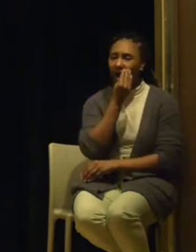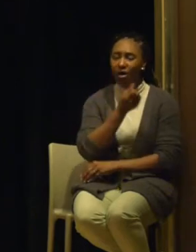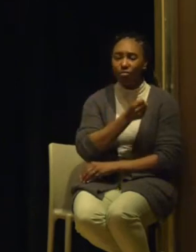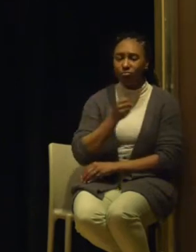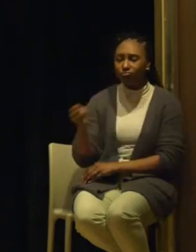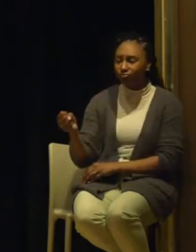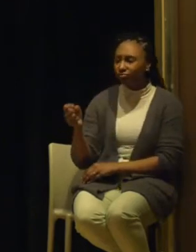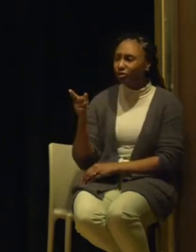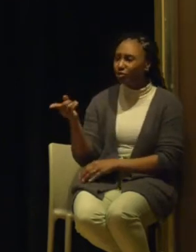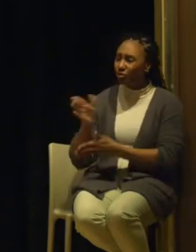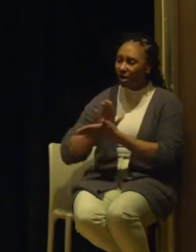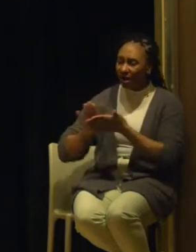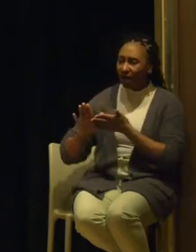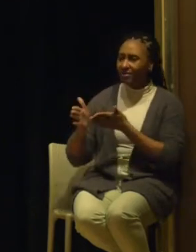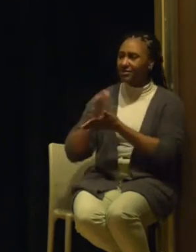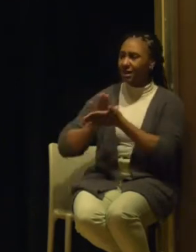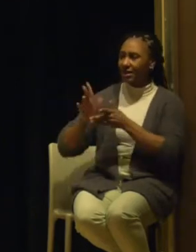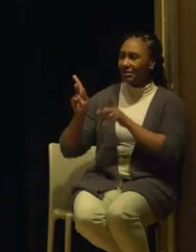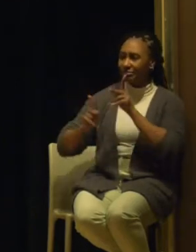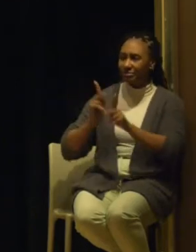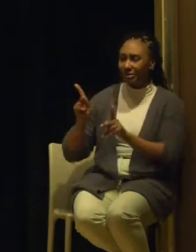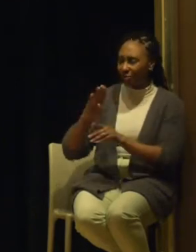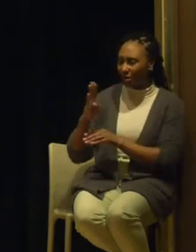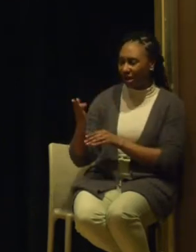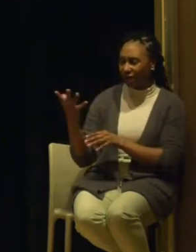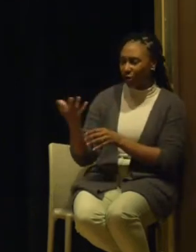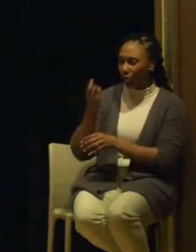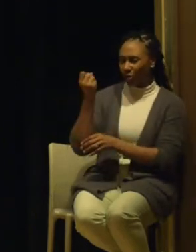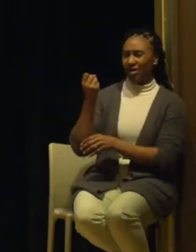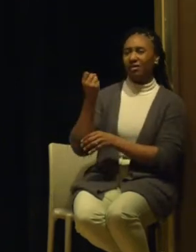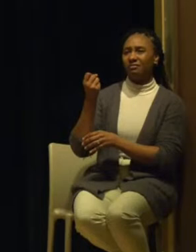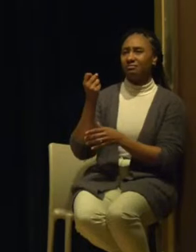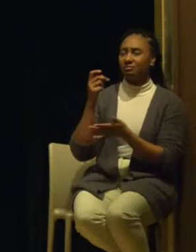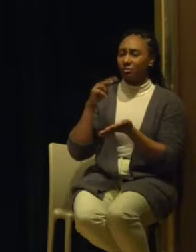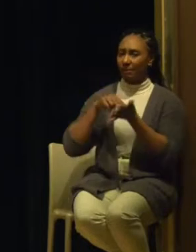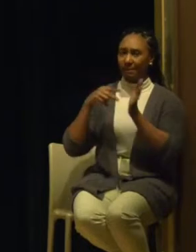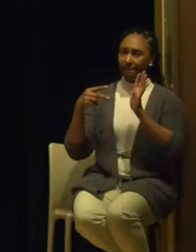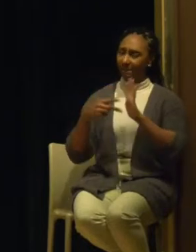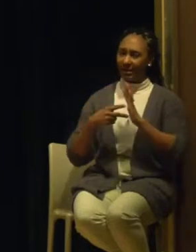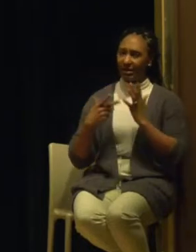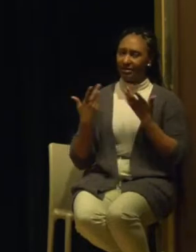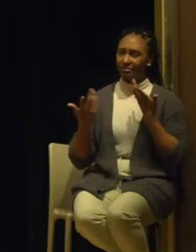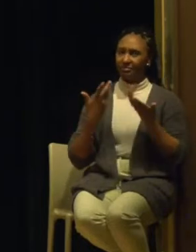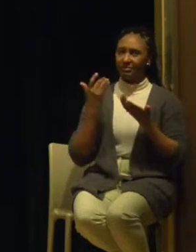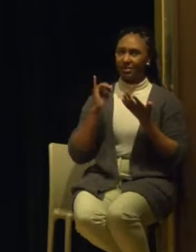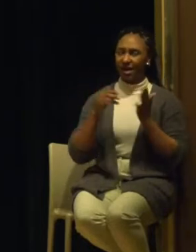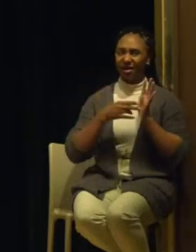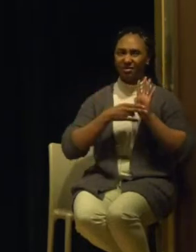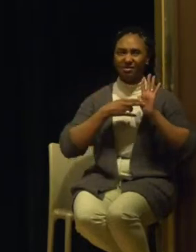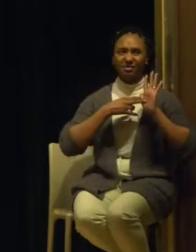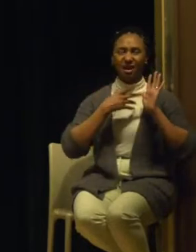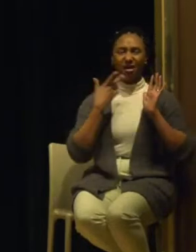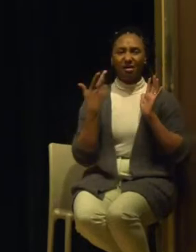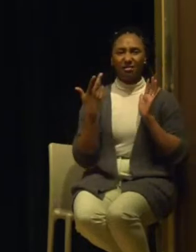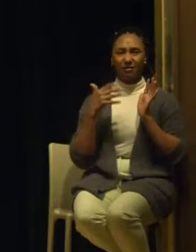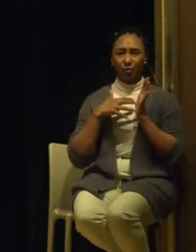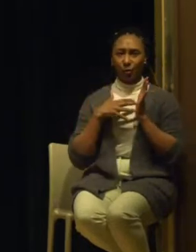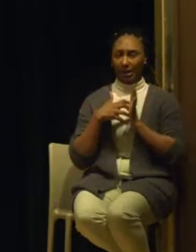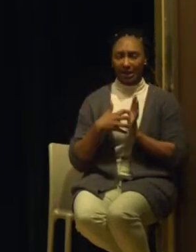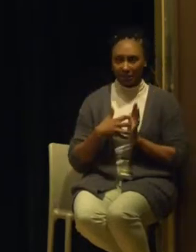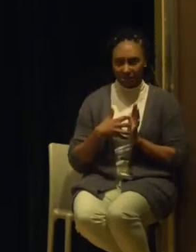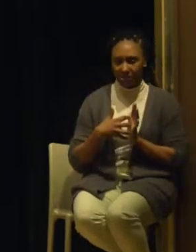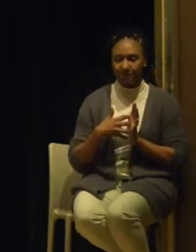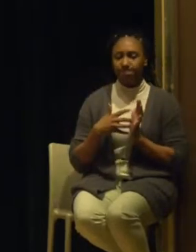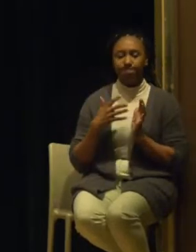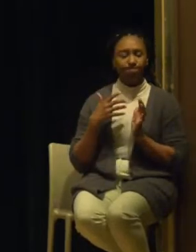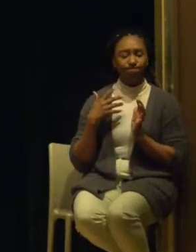so nice. And I was like, well, is that a sign of weakness? Mm-hmm. You know, do I have to work on that? And I found that I did,